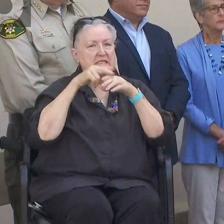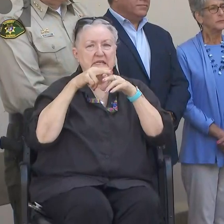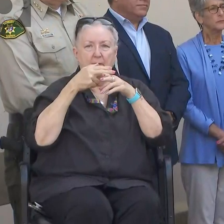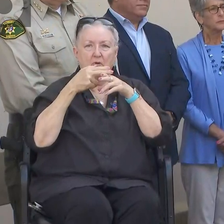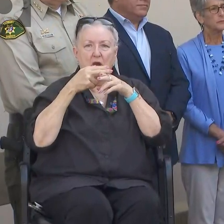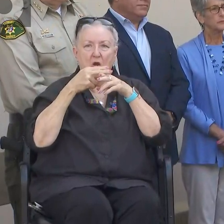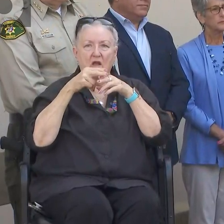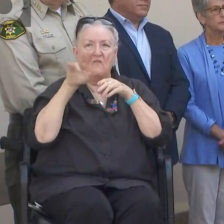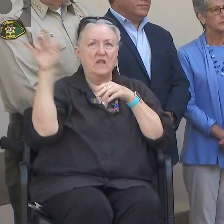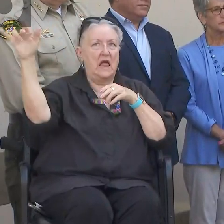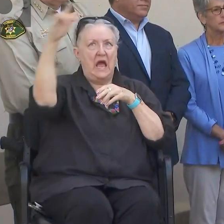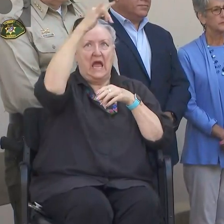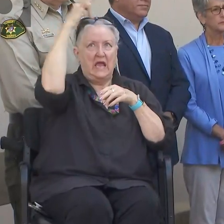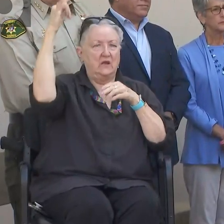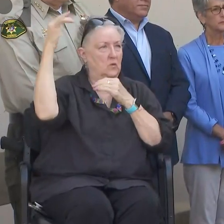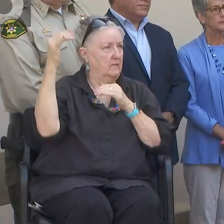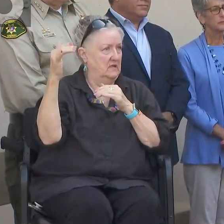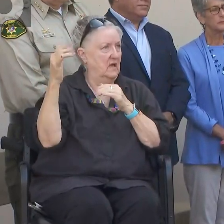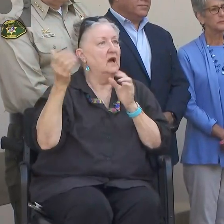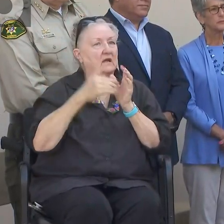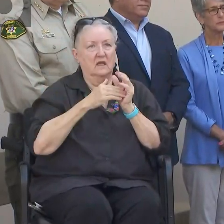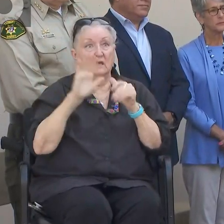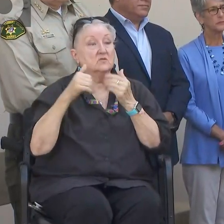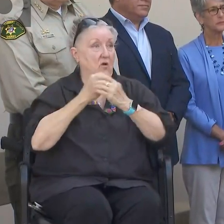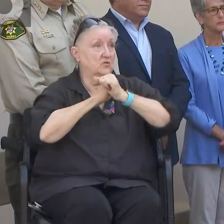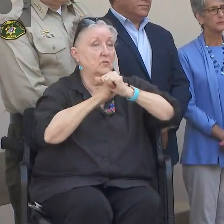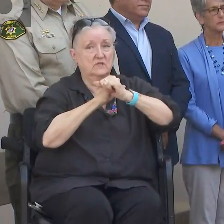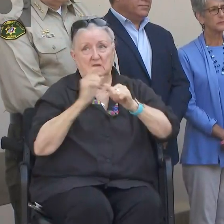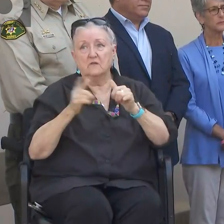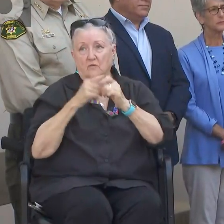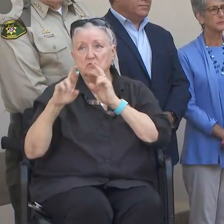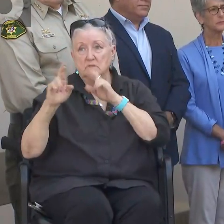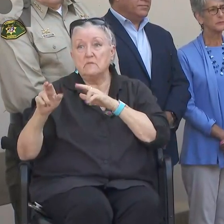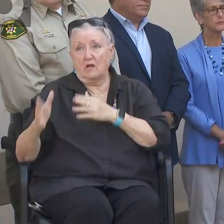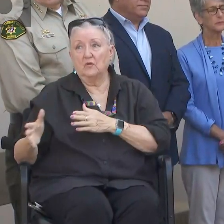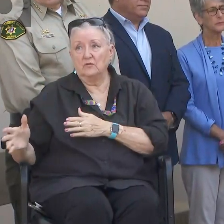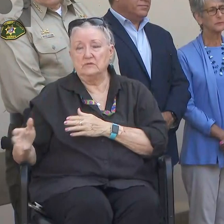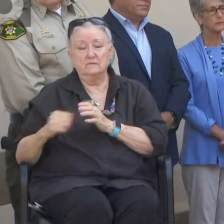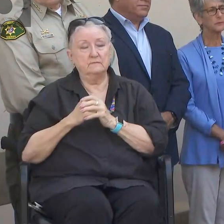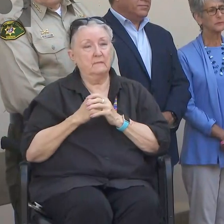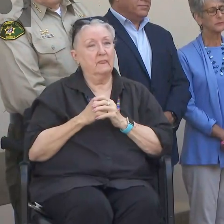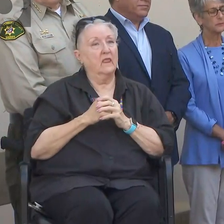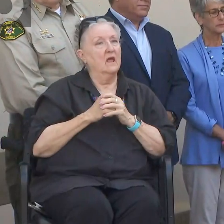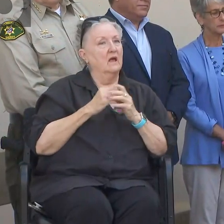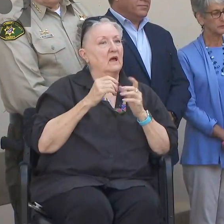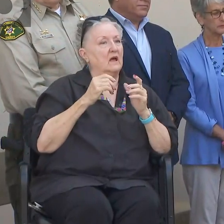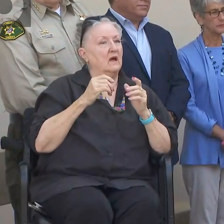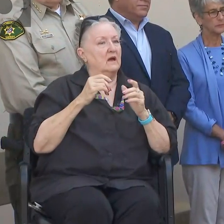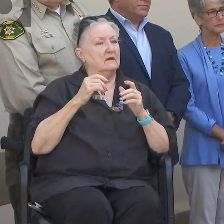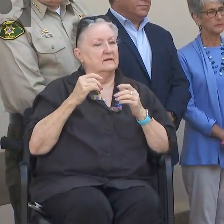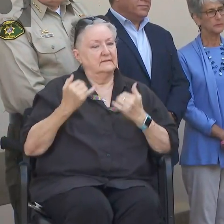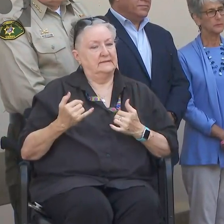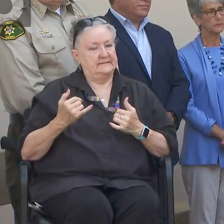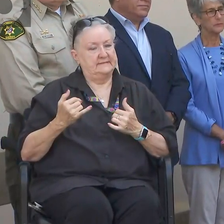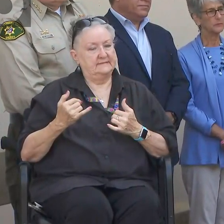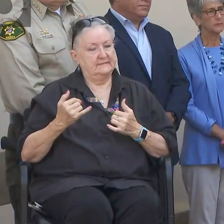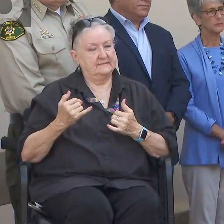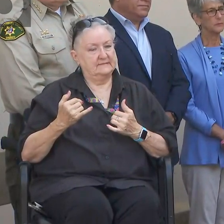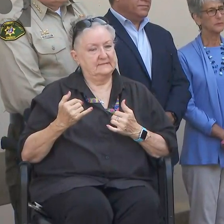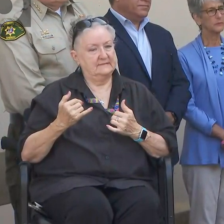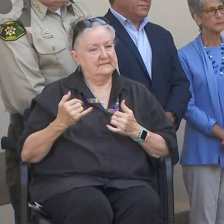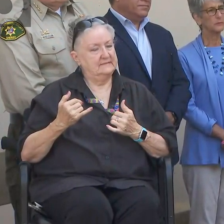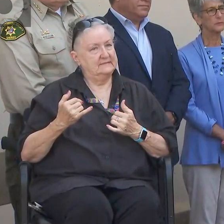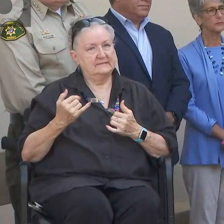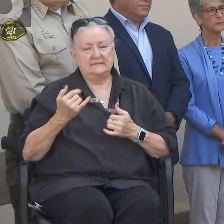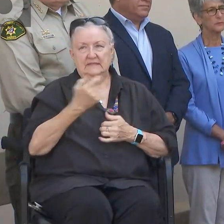flight restriction. So again, this is all to protect the first responders. This isn't a day that we wanted to